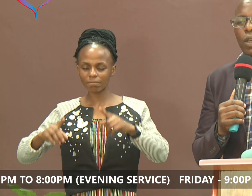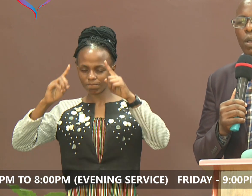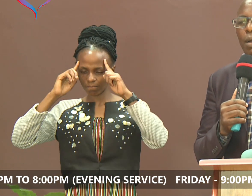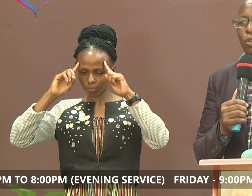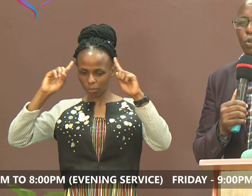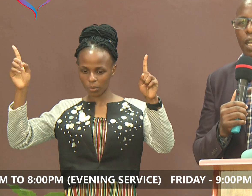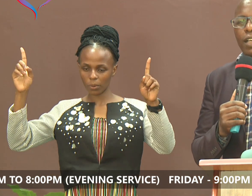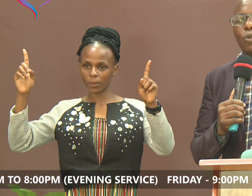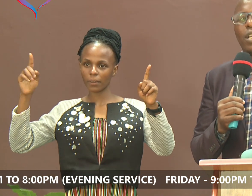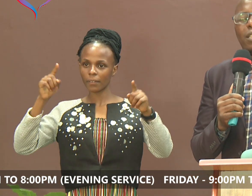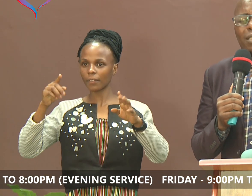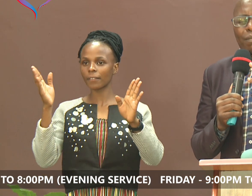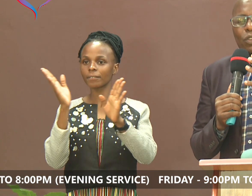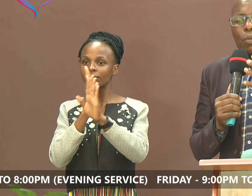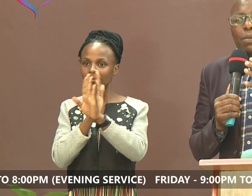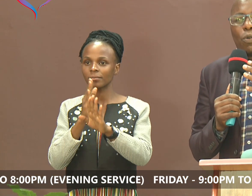There